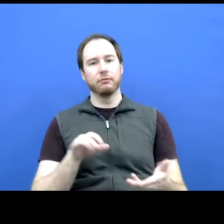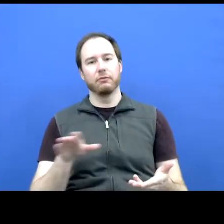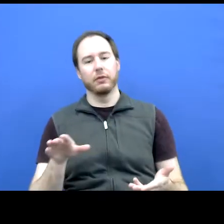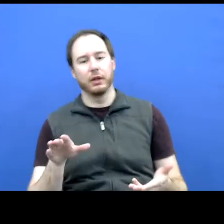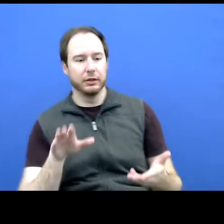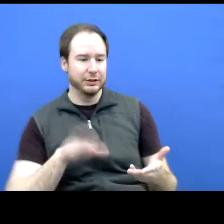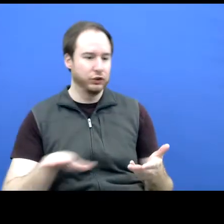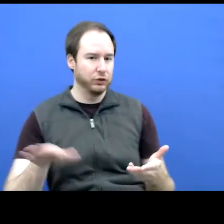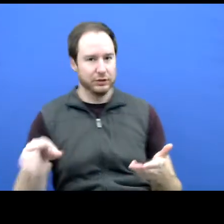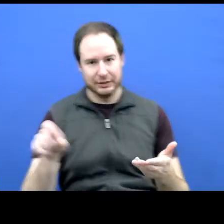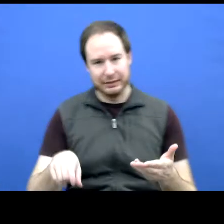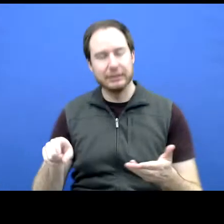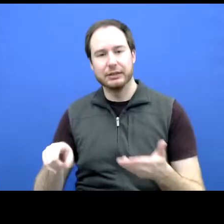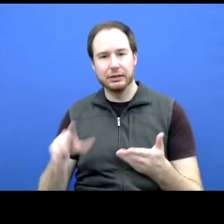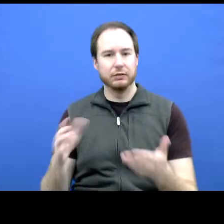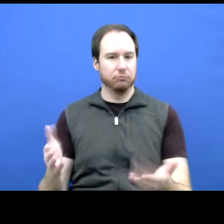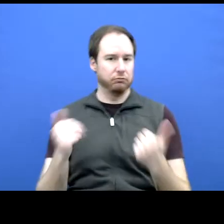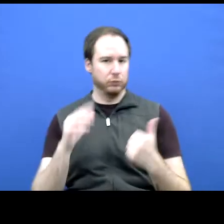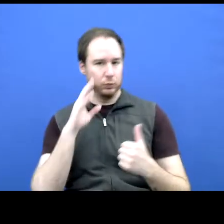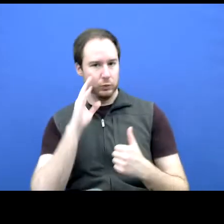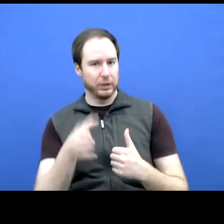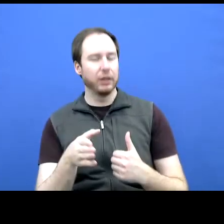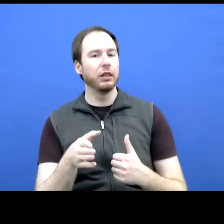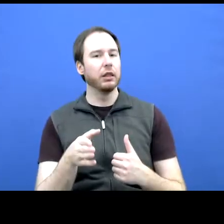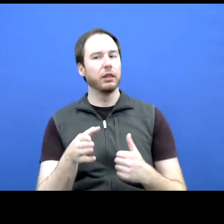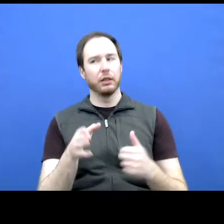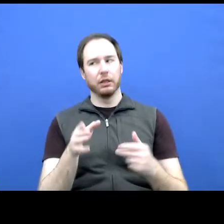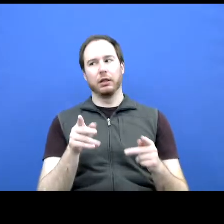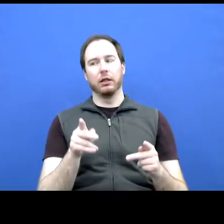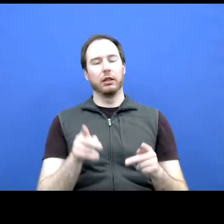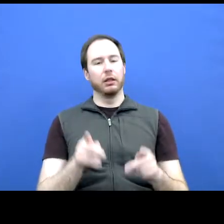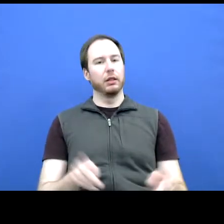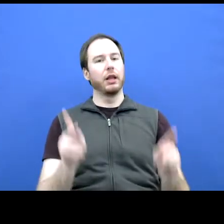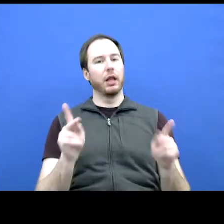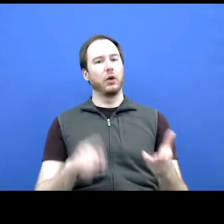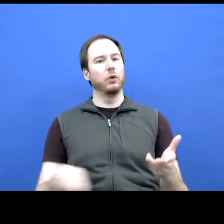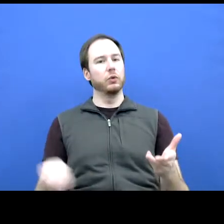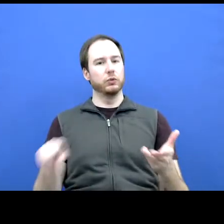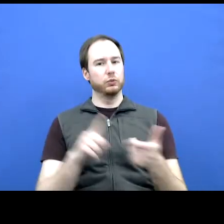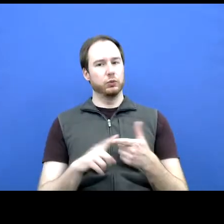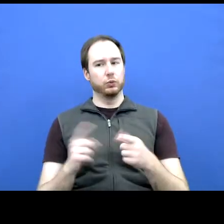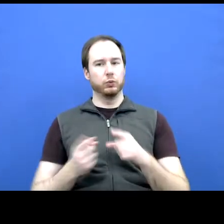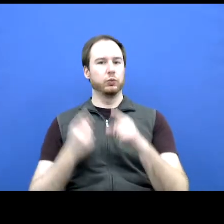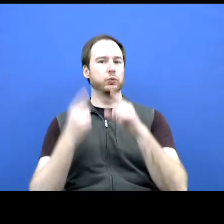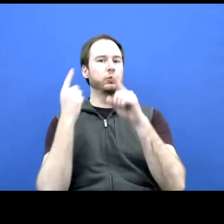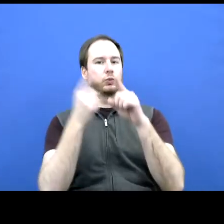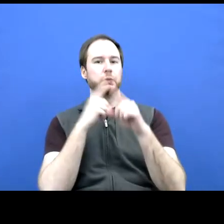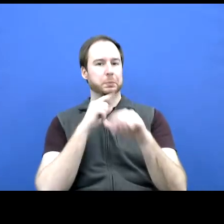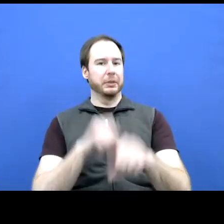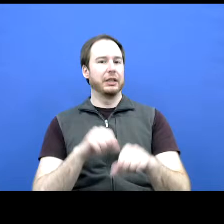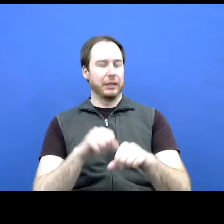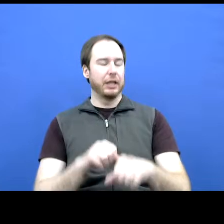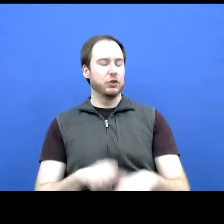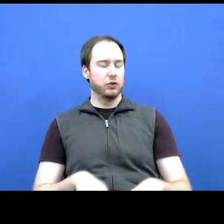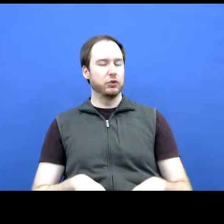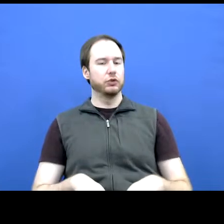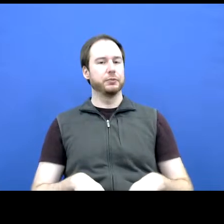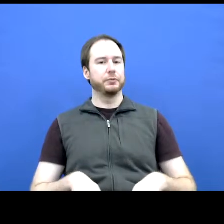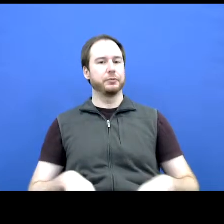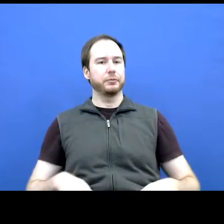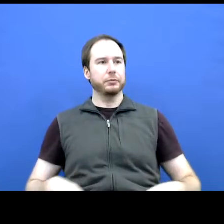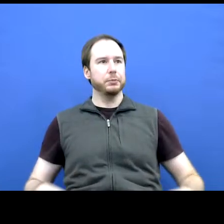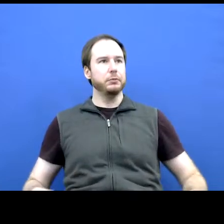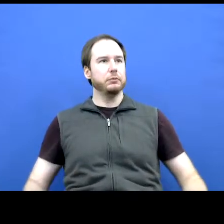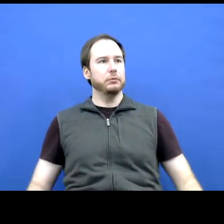the children, and allows them to work towards meeting their potential. It strengthens